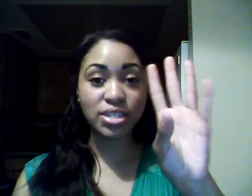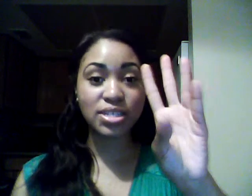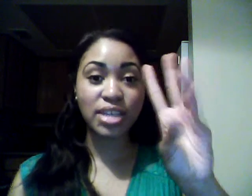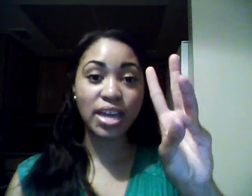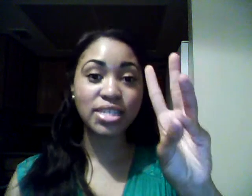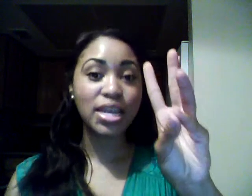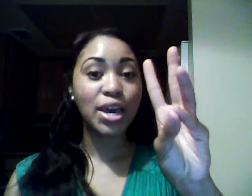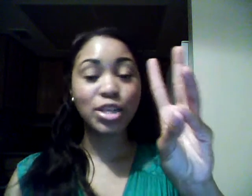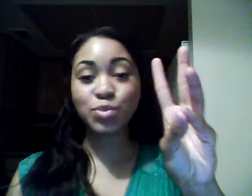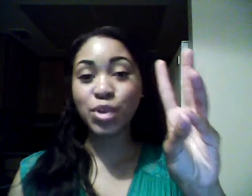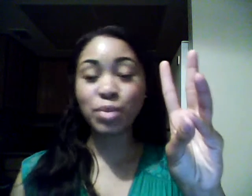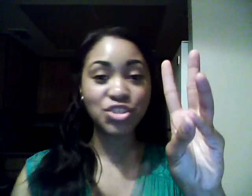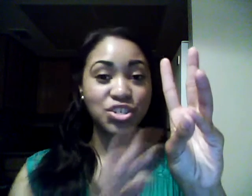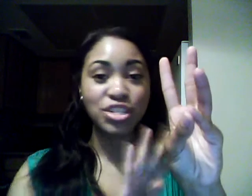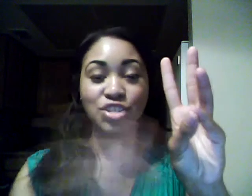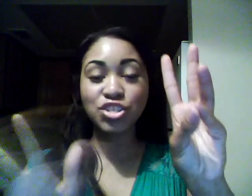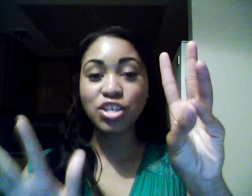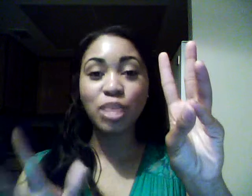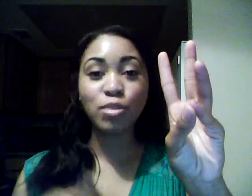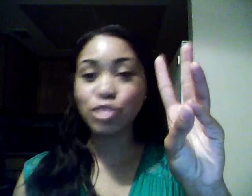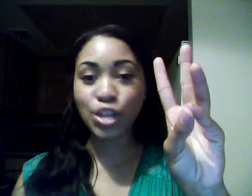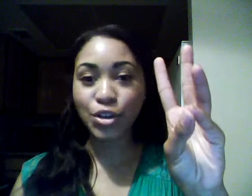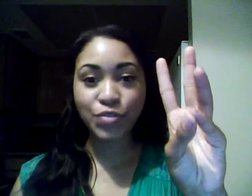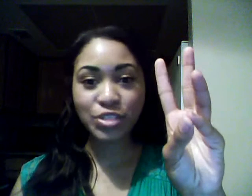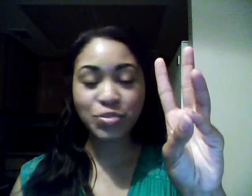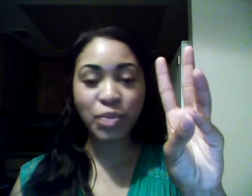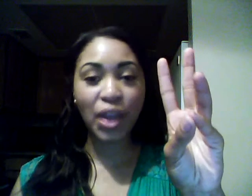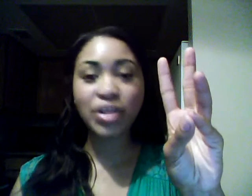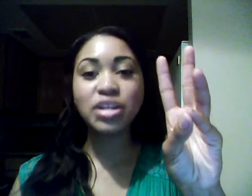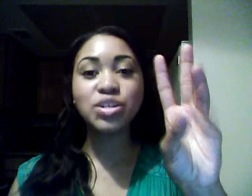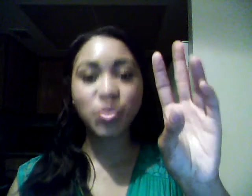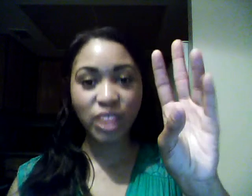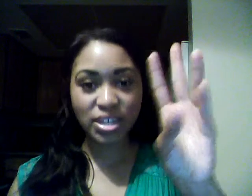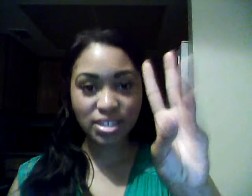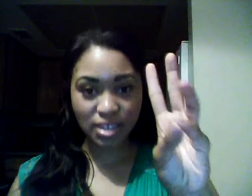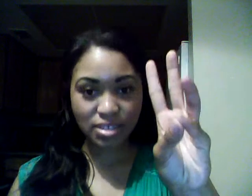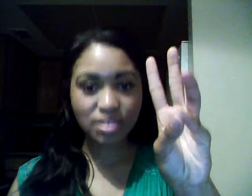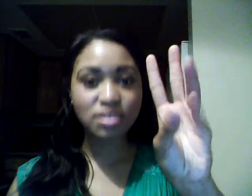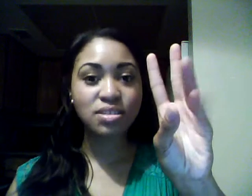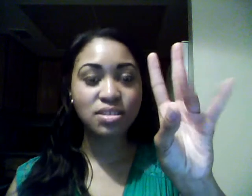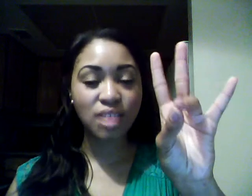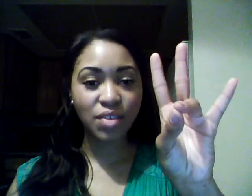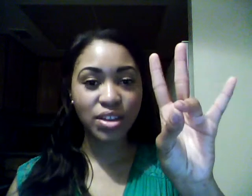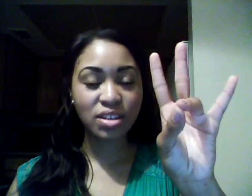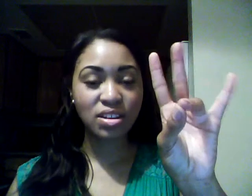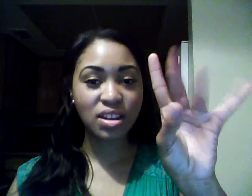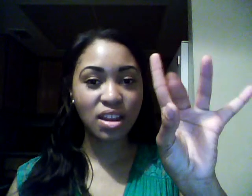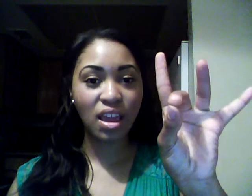start at 6, it's pretty much just keep using all your fingers from there. So you've got 6, 7,